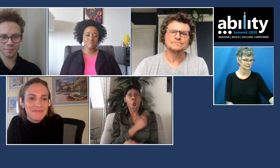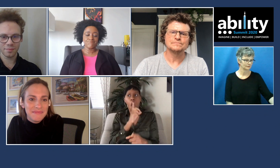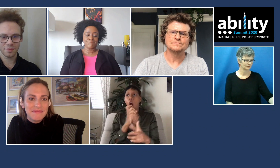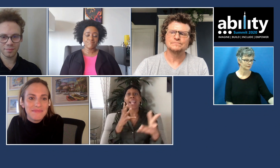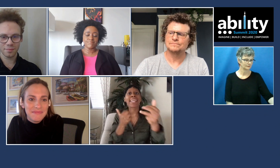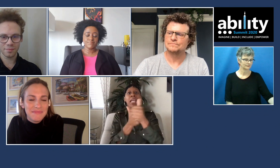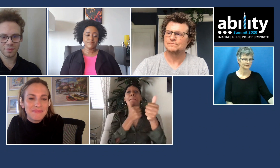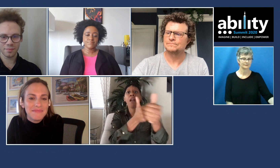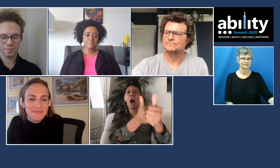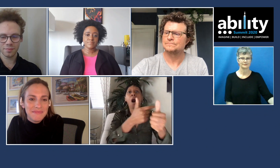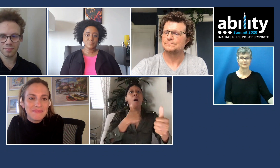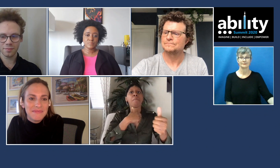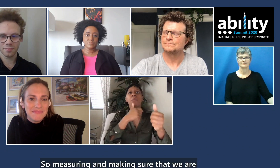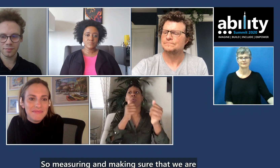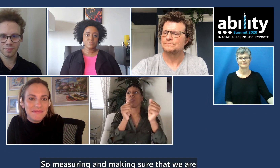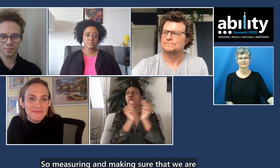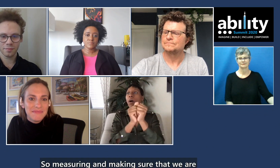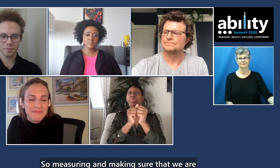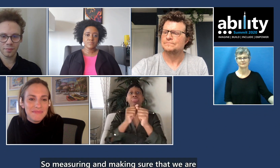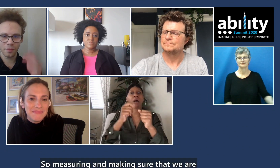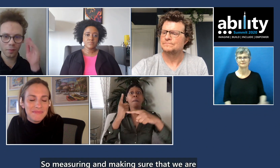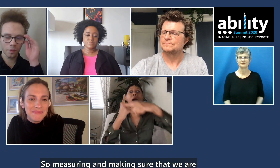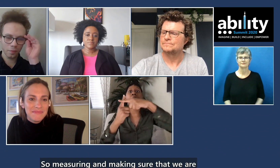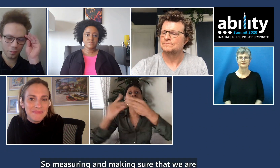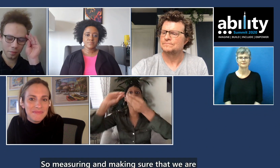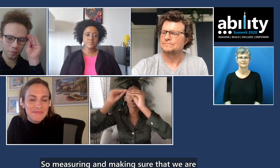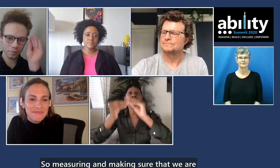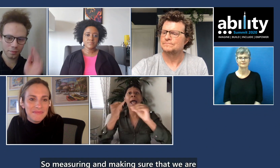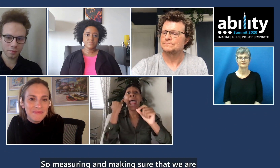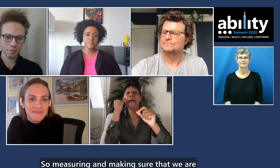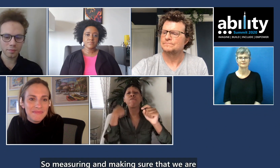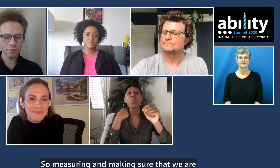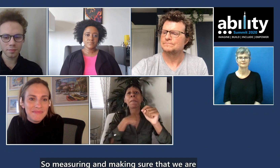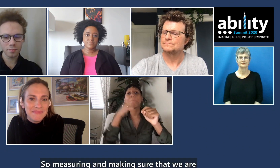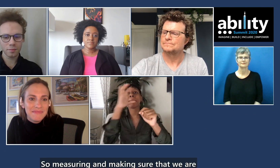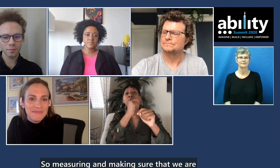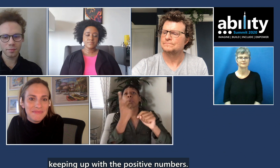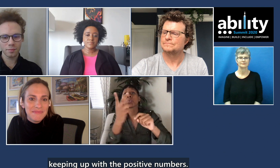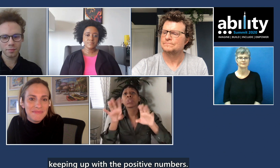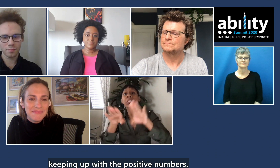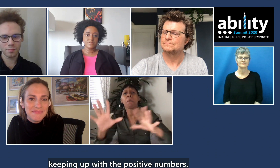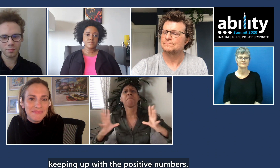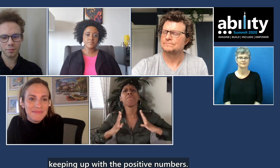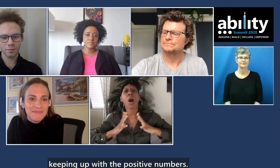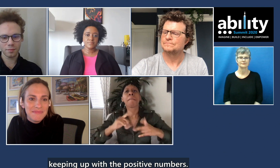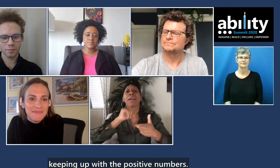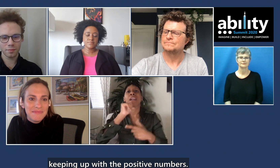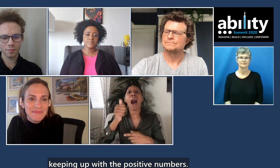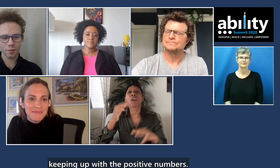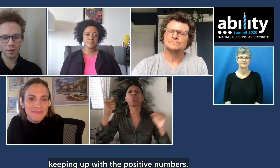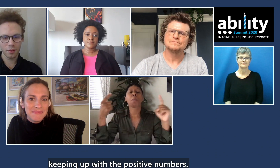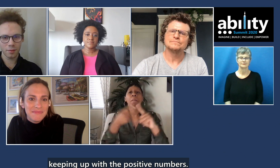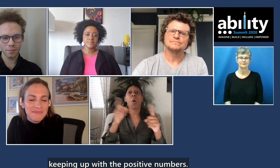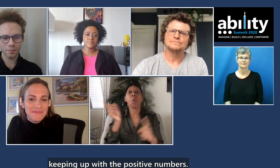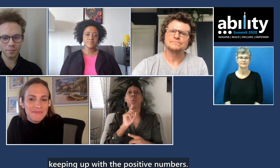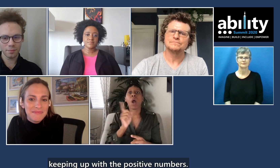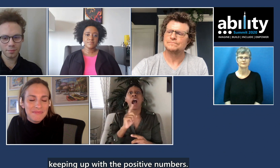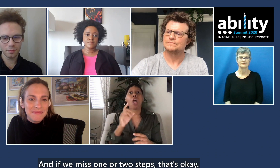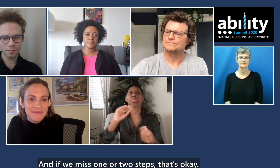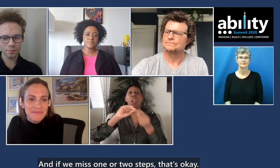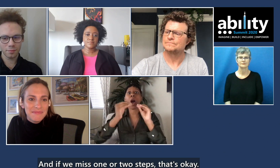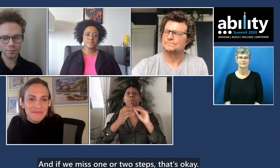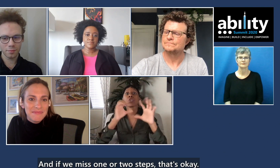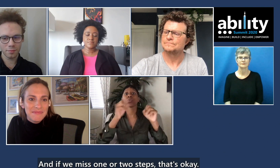So that measuring and making sure that we are keeping up with the positive numbers. And if we miss 1 or 2 steps, that's